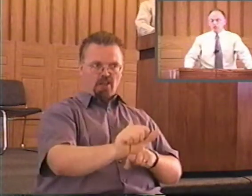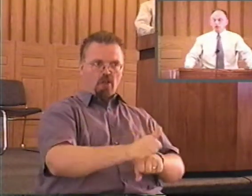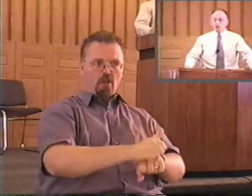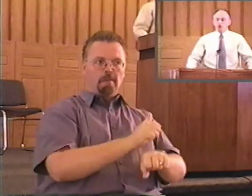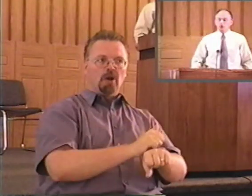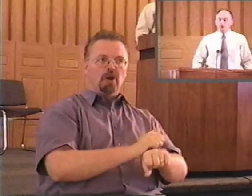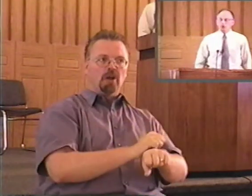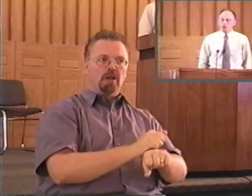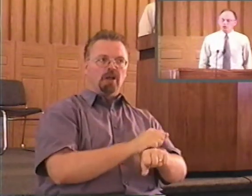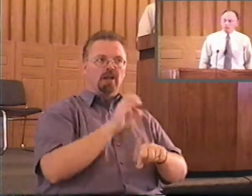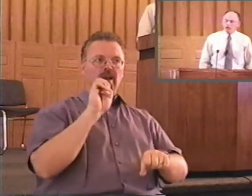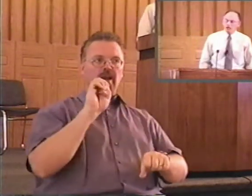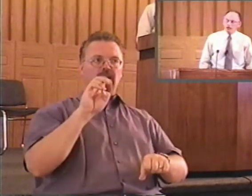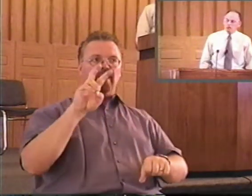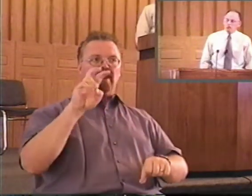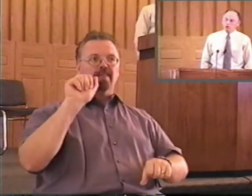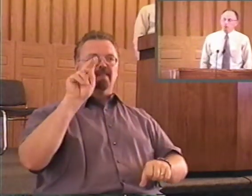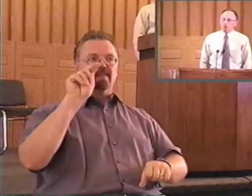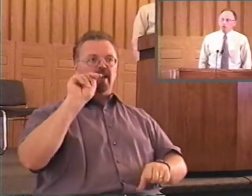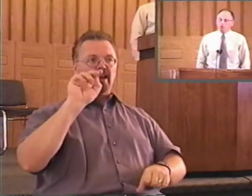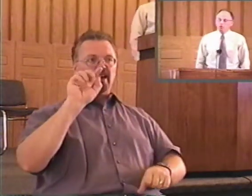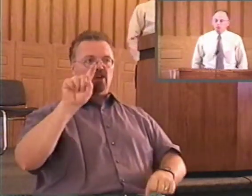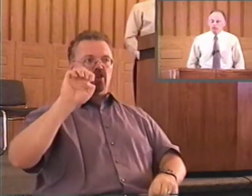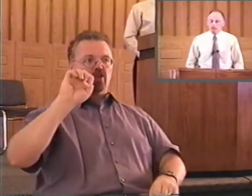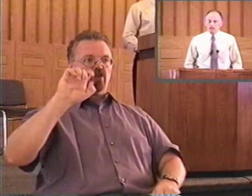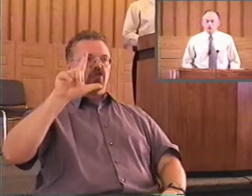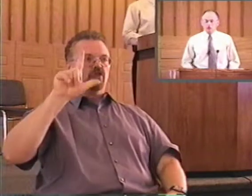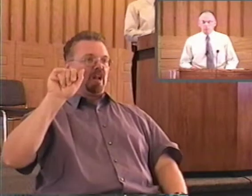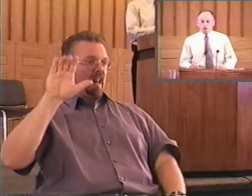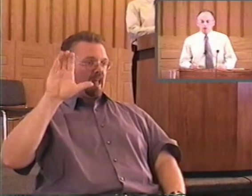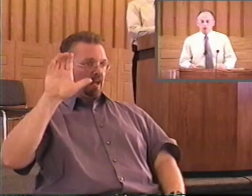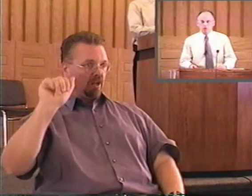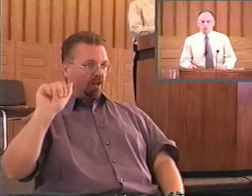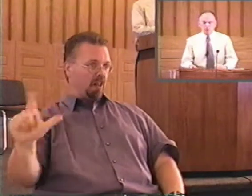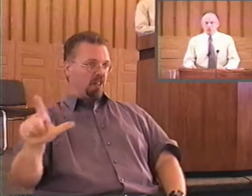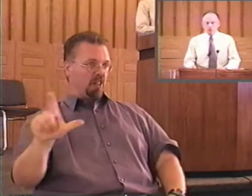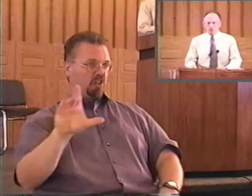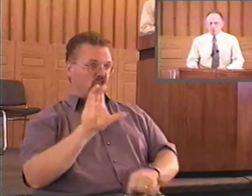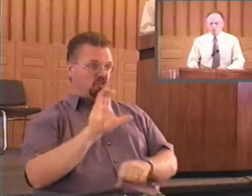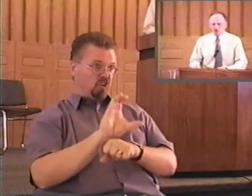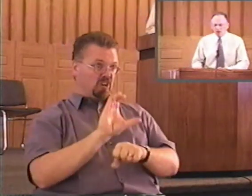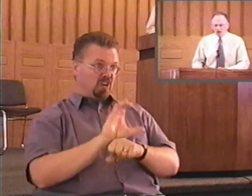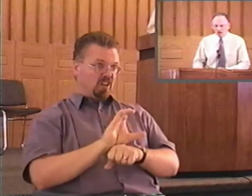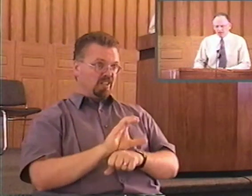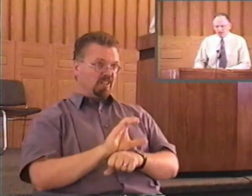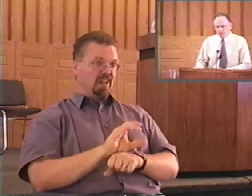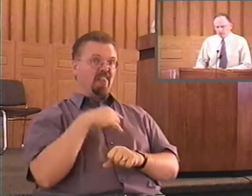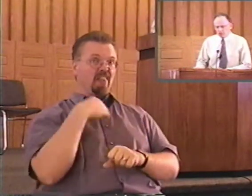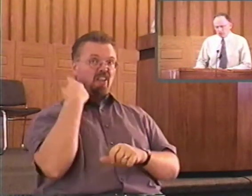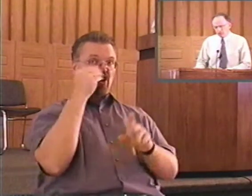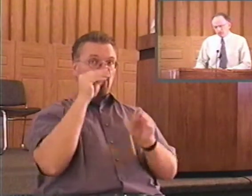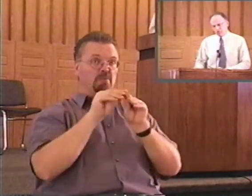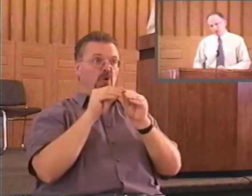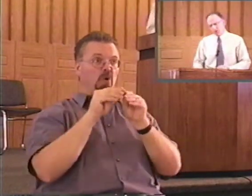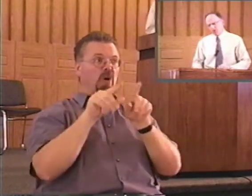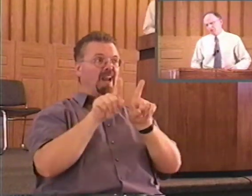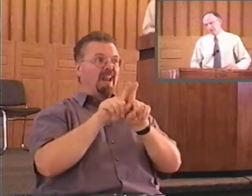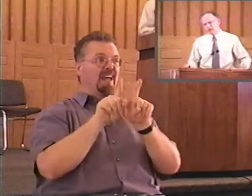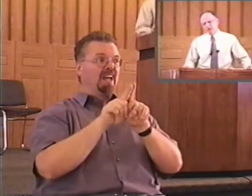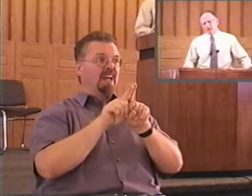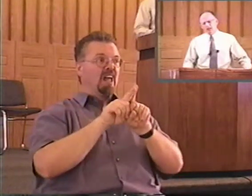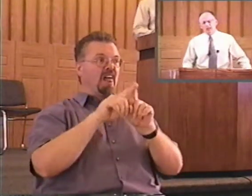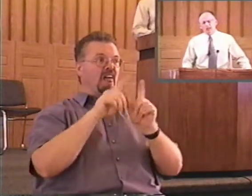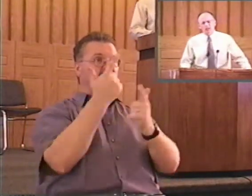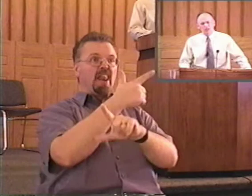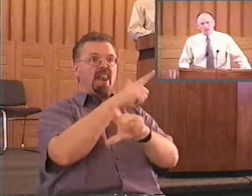our evangelical churches are beginning to look more and more like our liberal churches. And who is the God of the evangelical